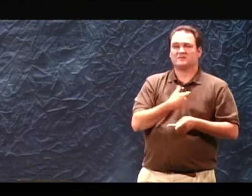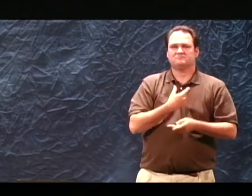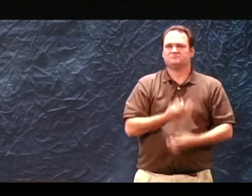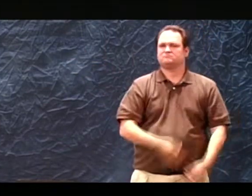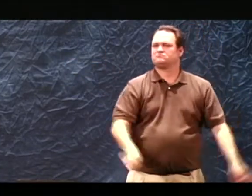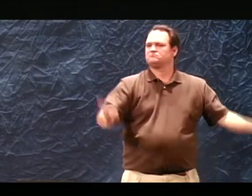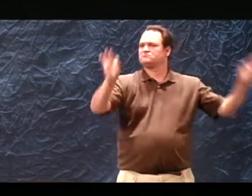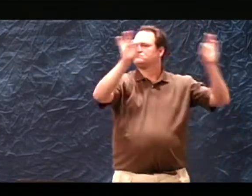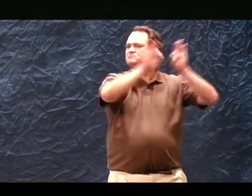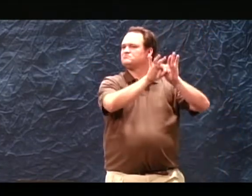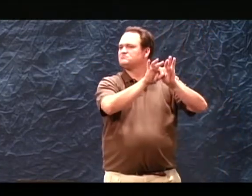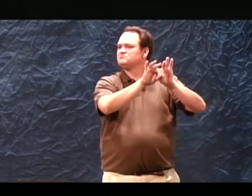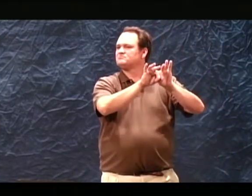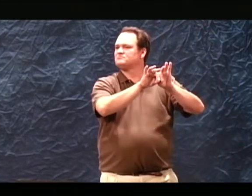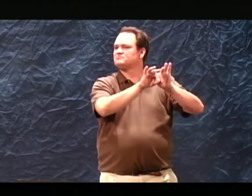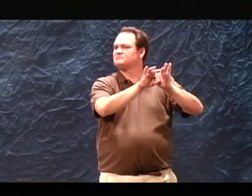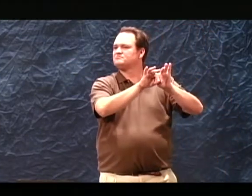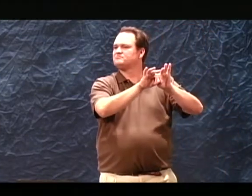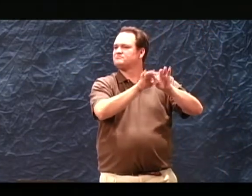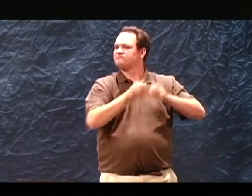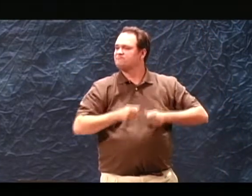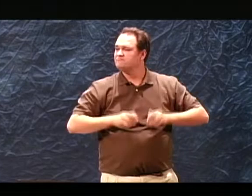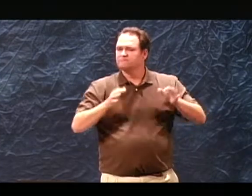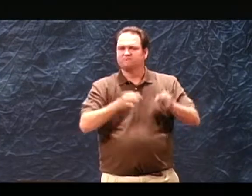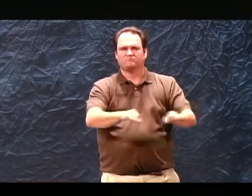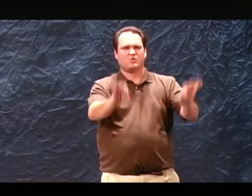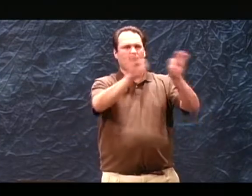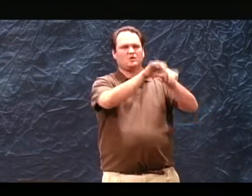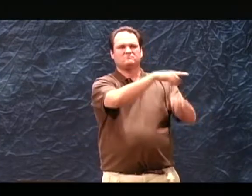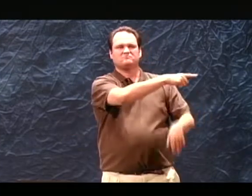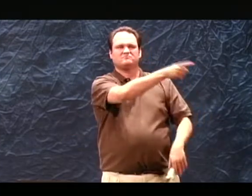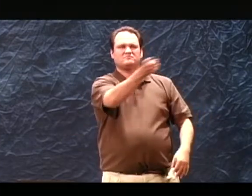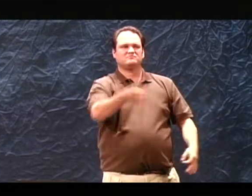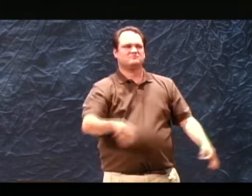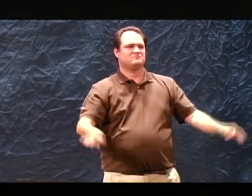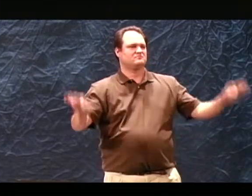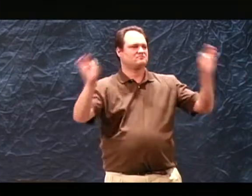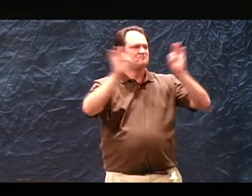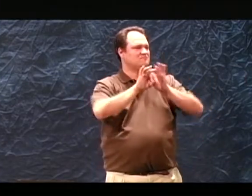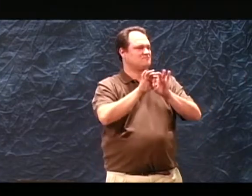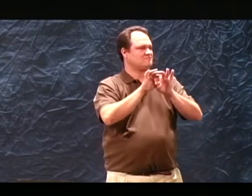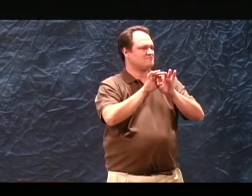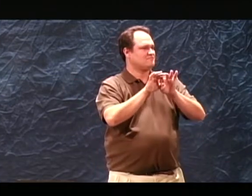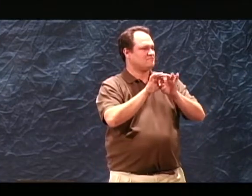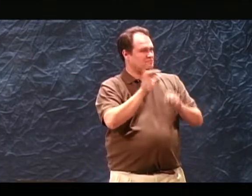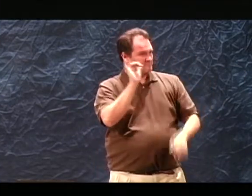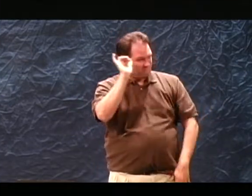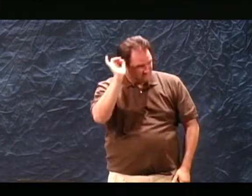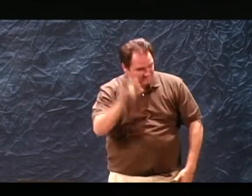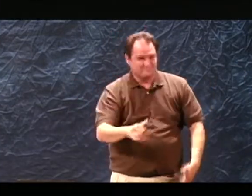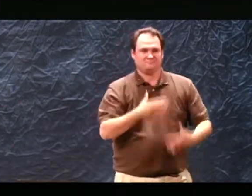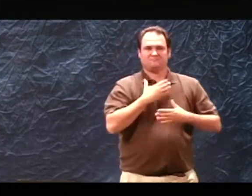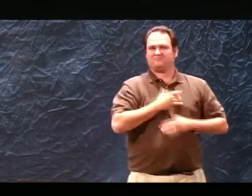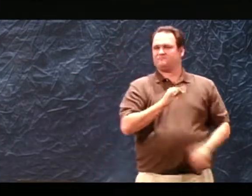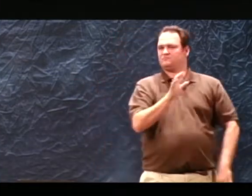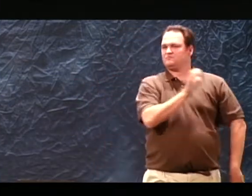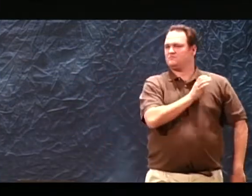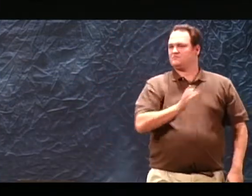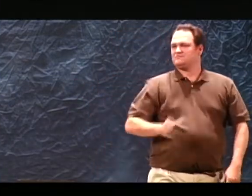an important job taking care of the kids is an important job equally as important as being a preacher or